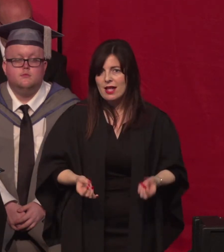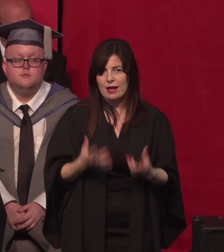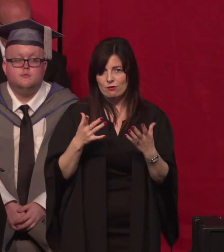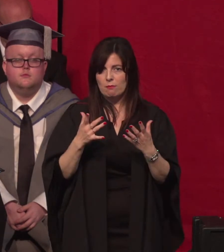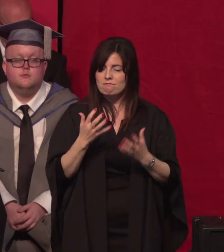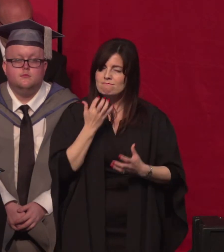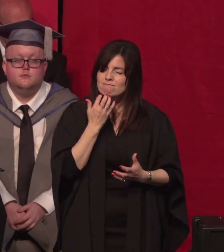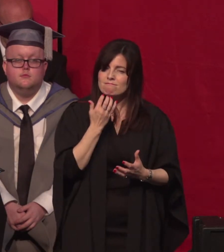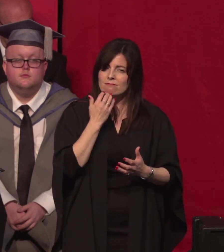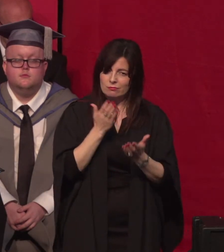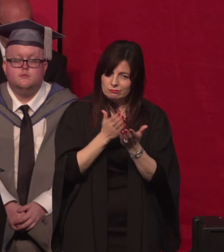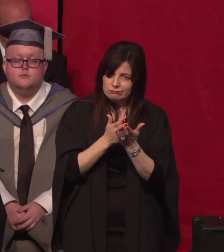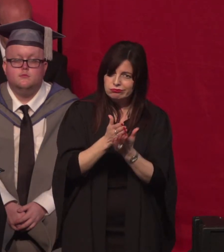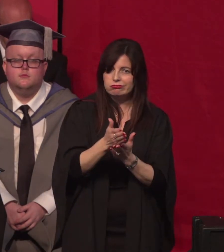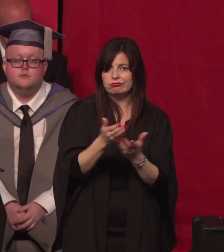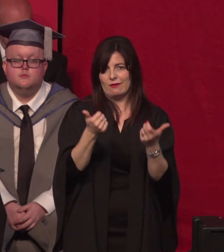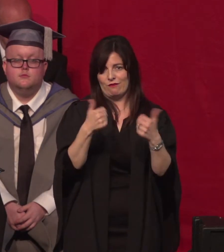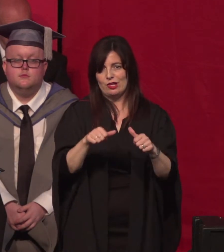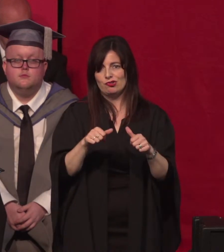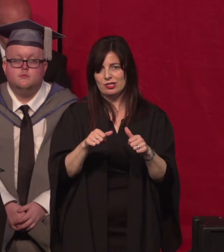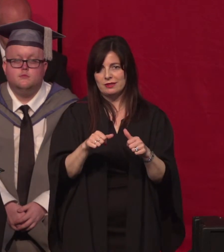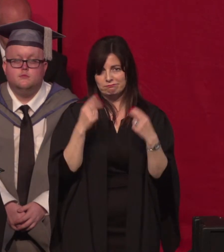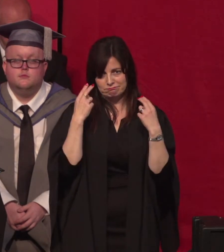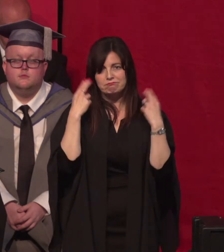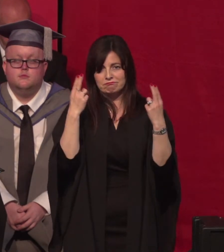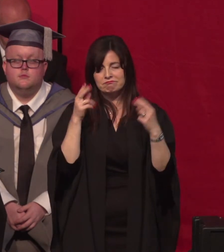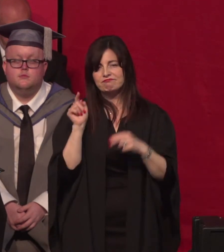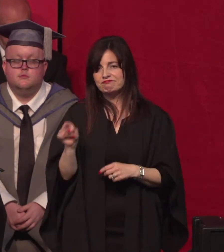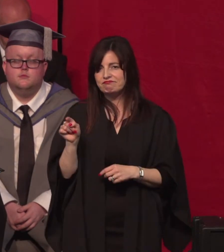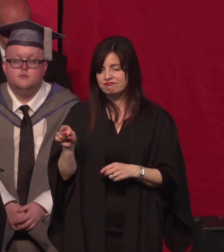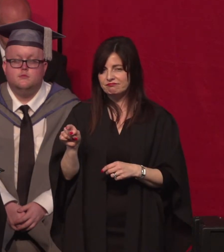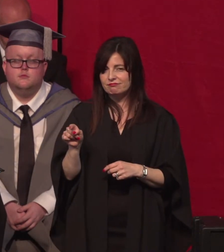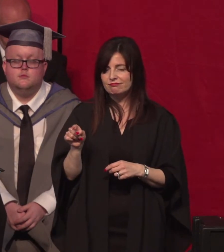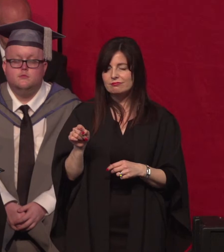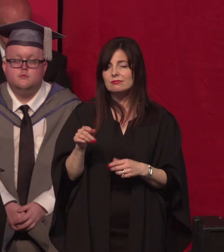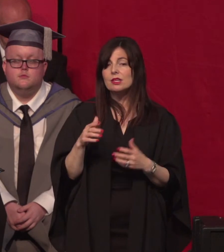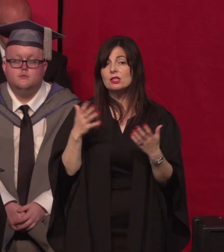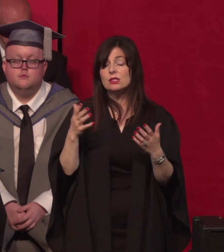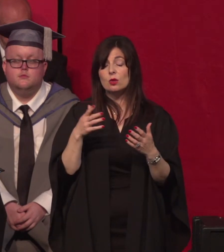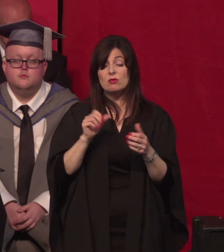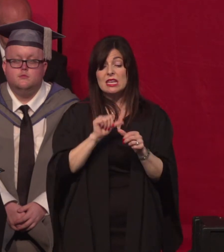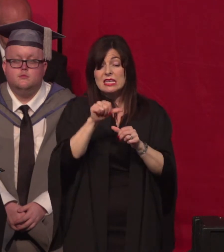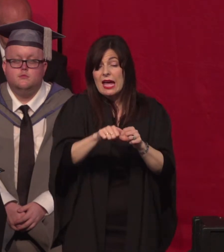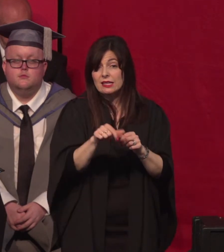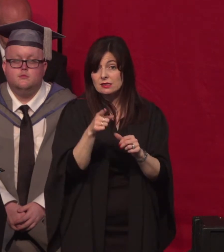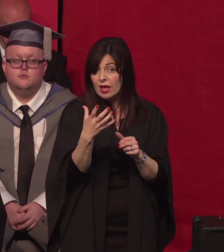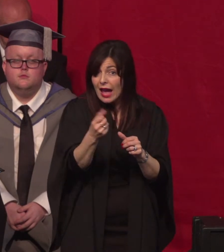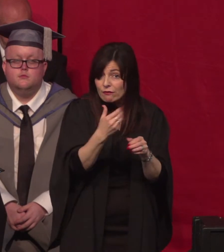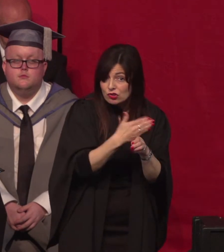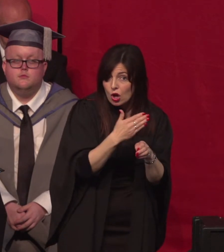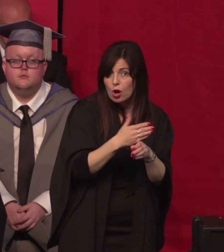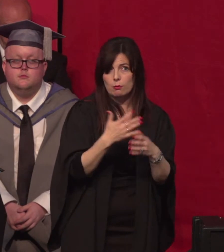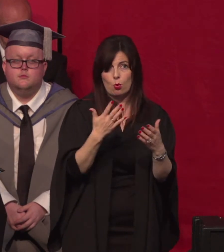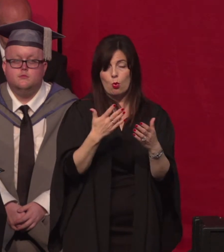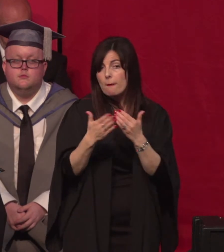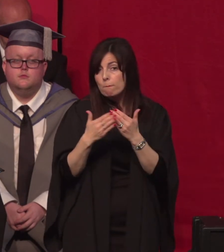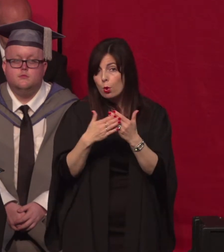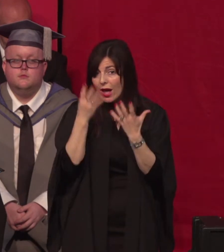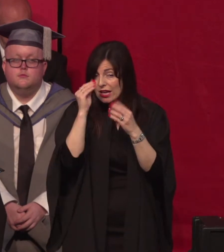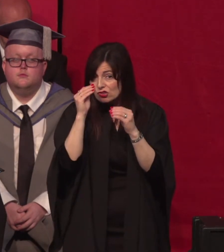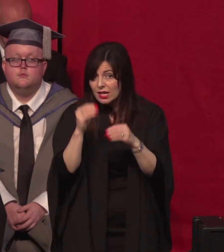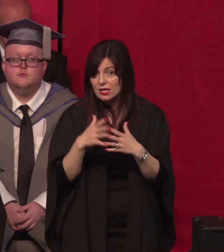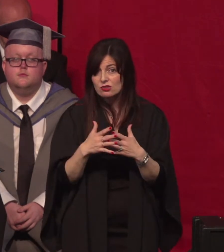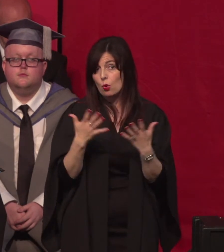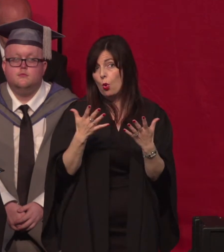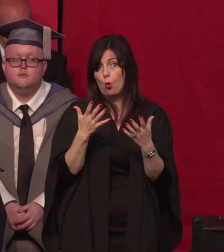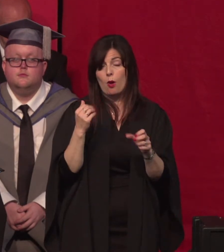up. He got there in the end. Whether you're entering the workforce, continuing your education journey, or making your